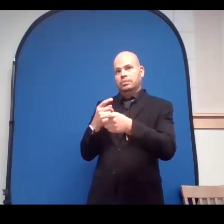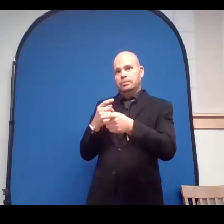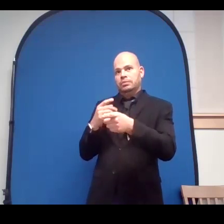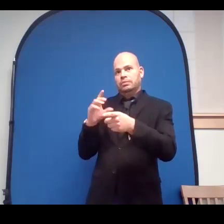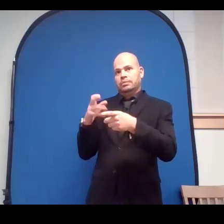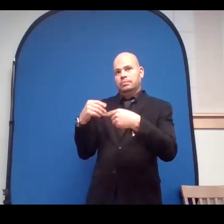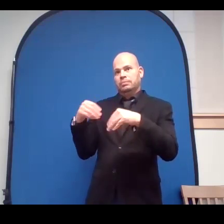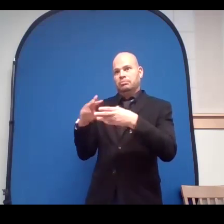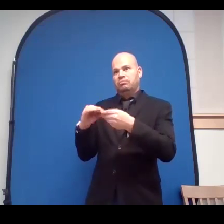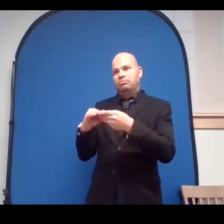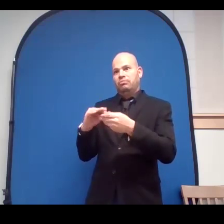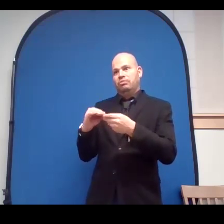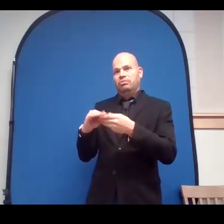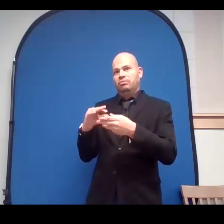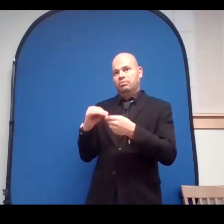was hearing.